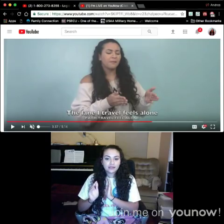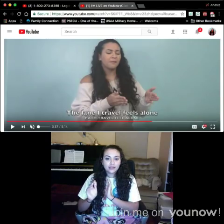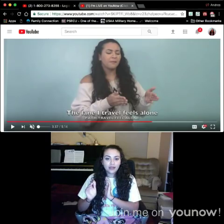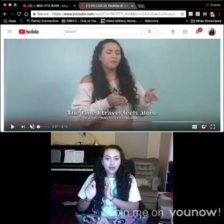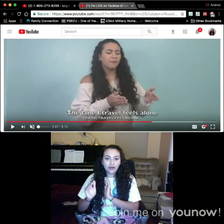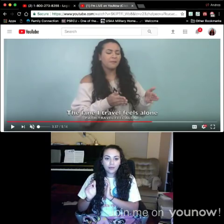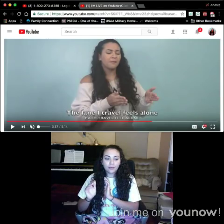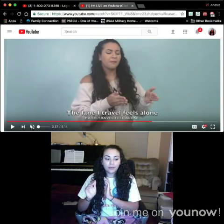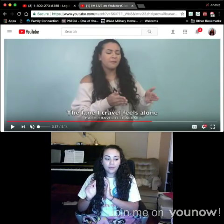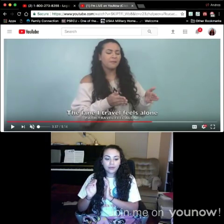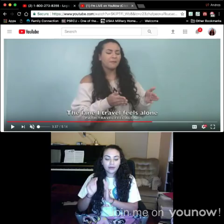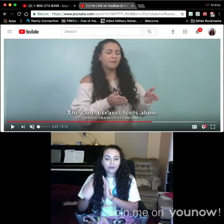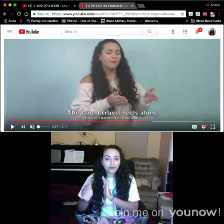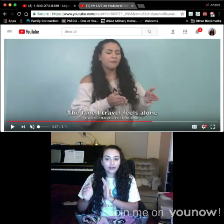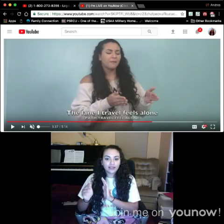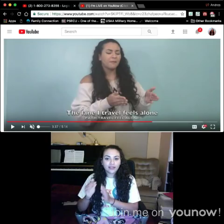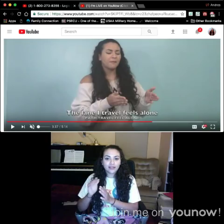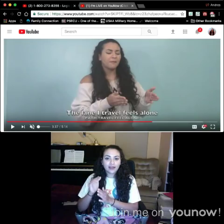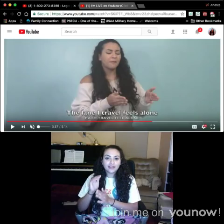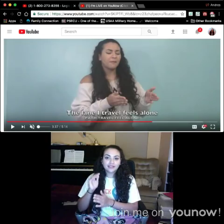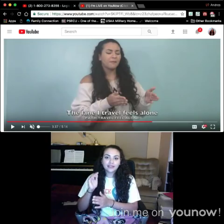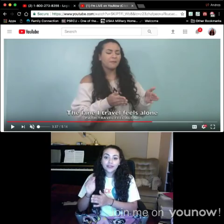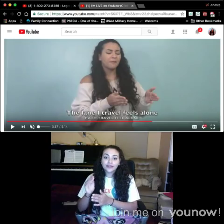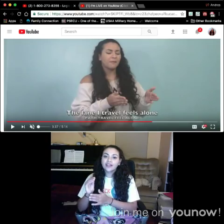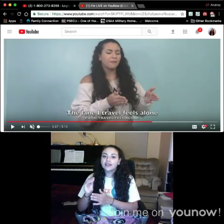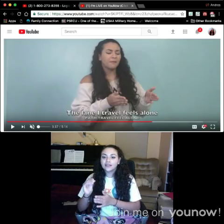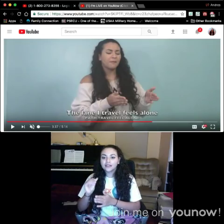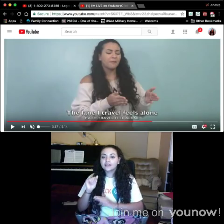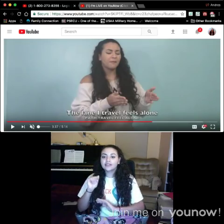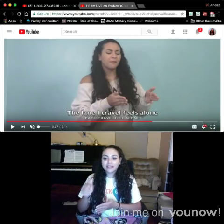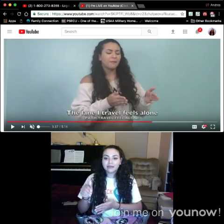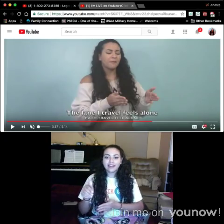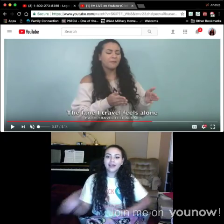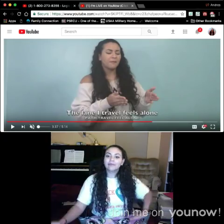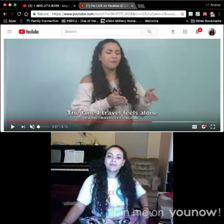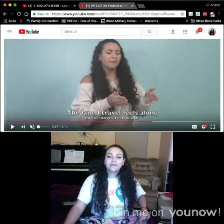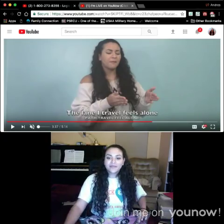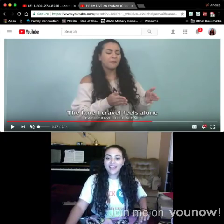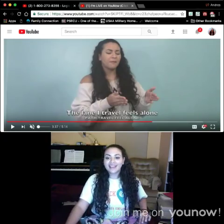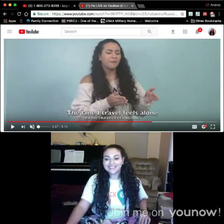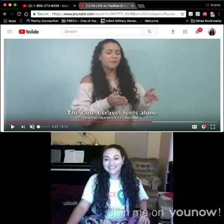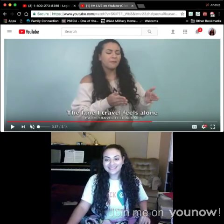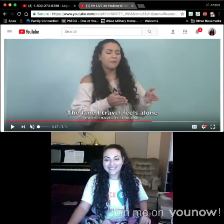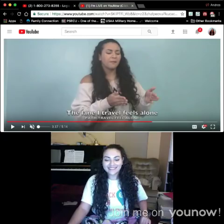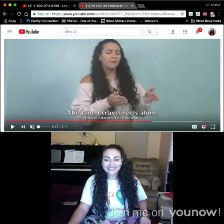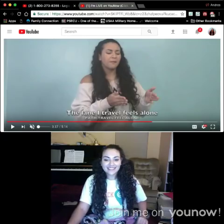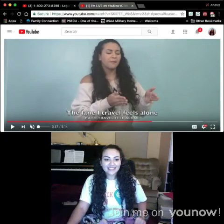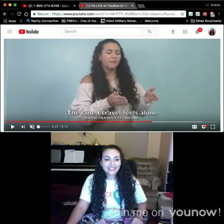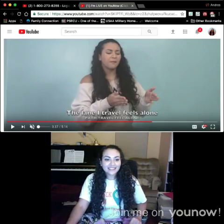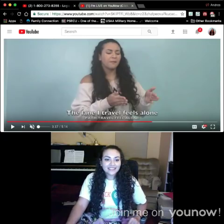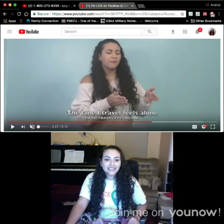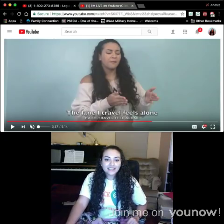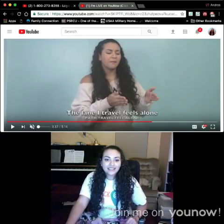sense, but metaphorically, like not literally. It's meant to be like that. Okay.